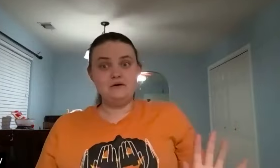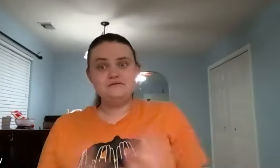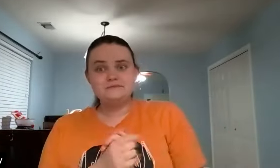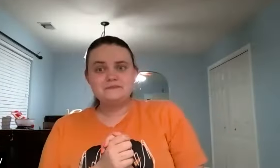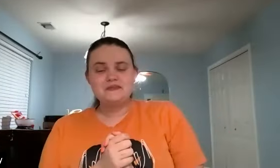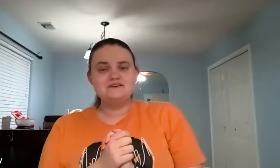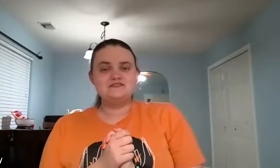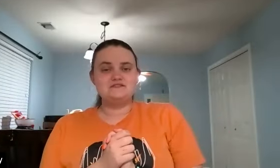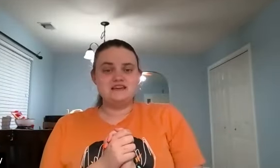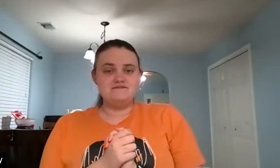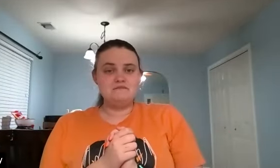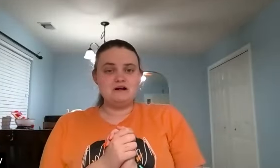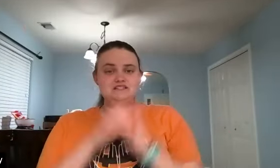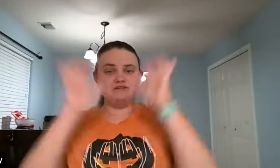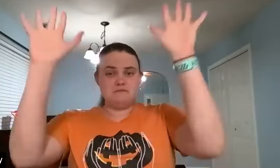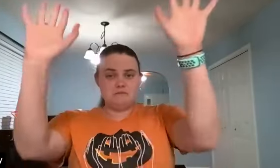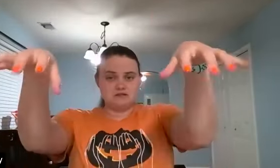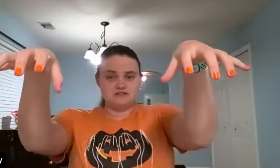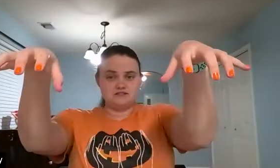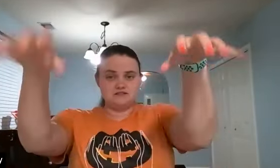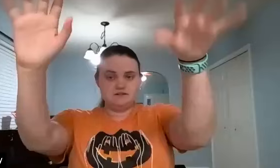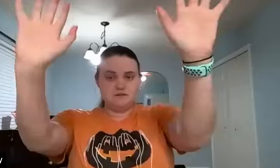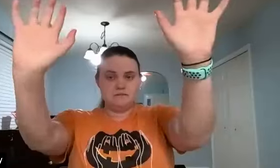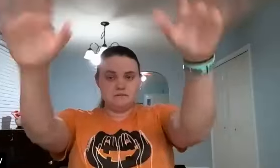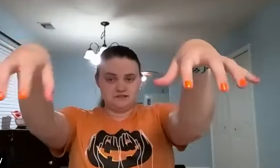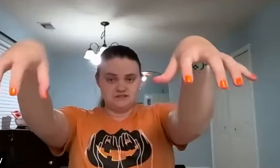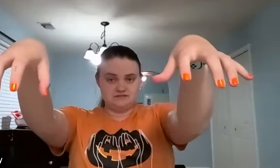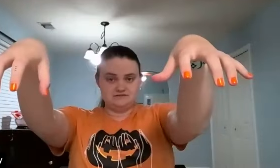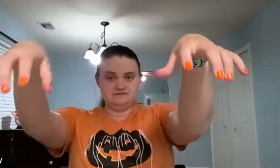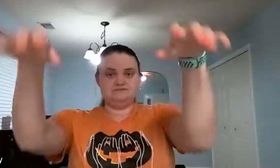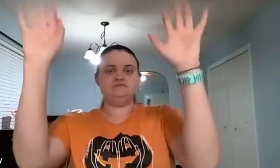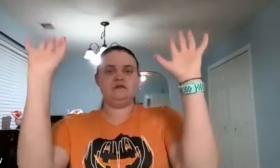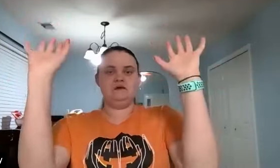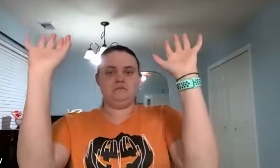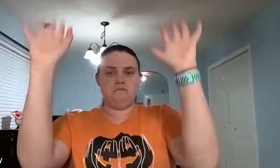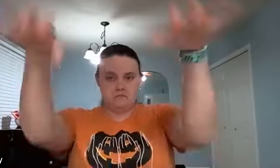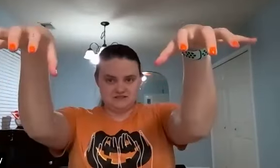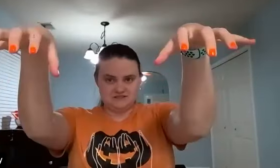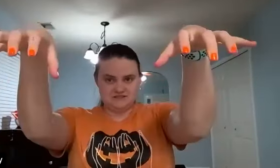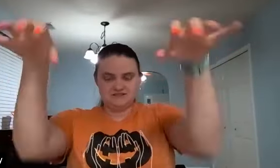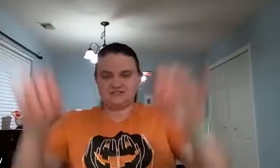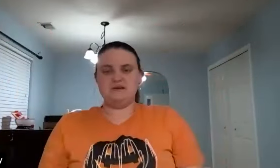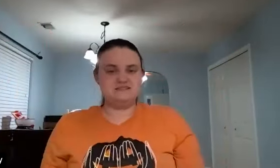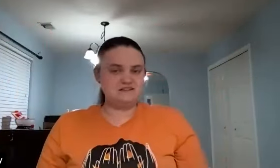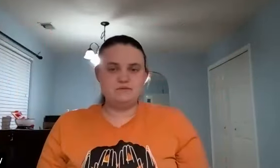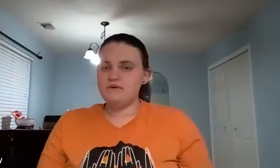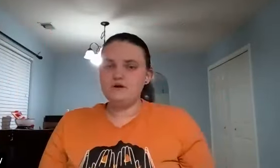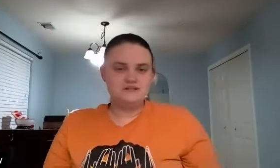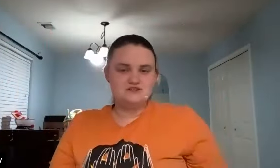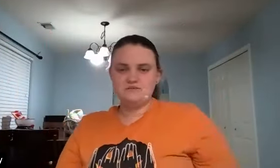itself. So the sign for monster is monster. Monster. Monster. Just basically what we always do when we're